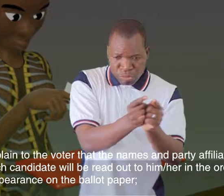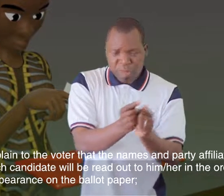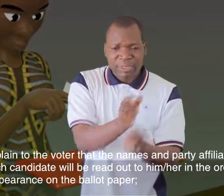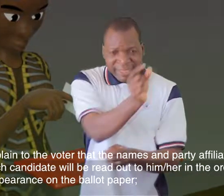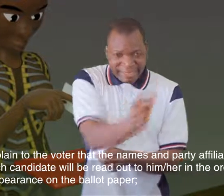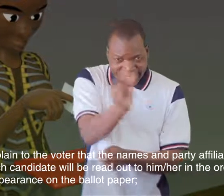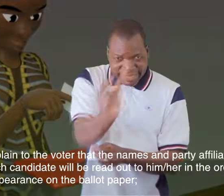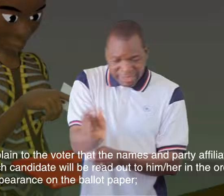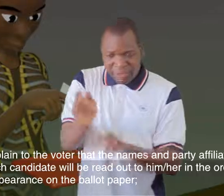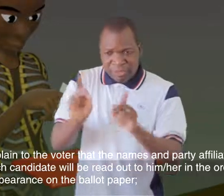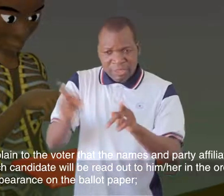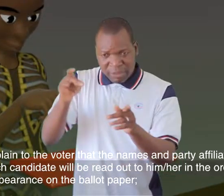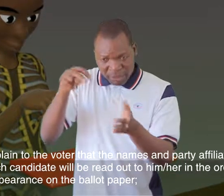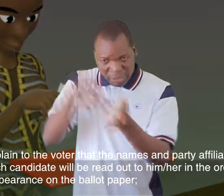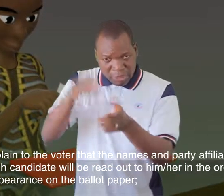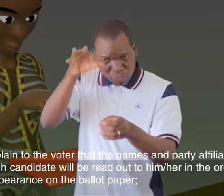order of appearance on the ballot paper.